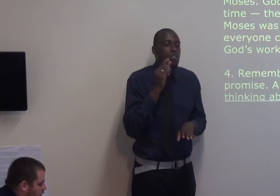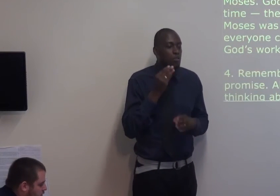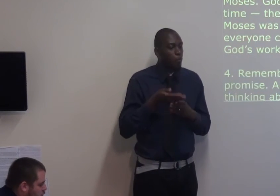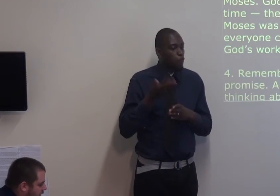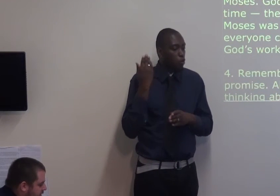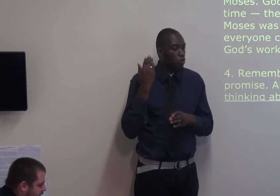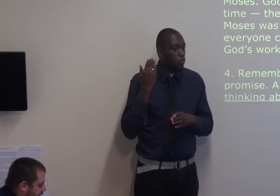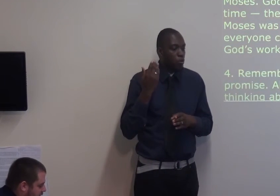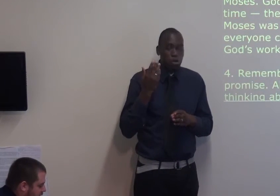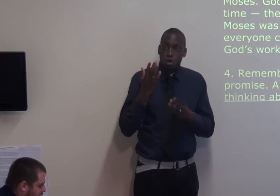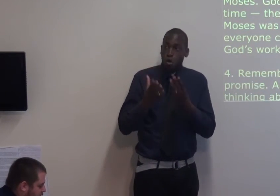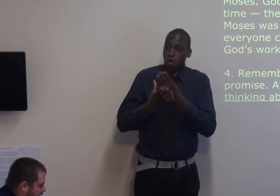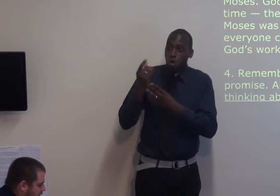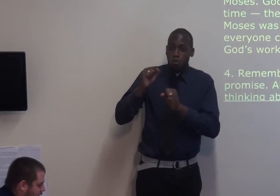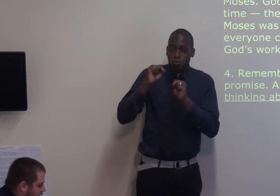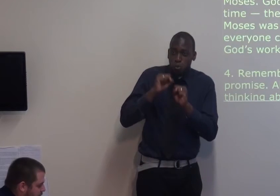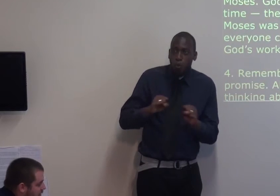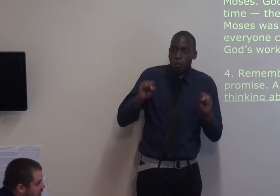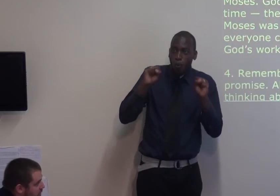God waited until the right time.